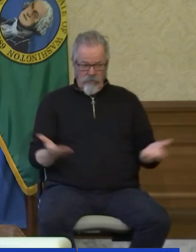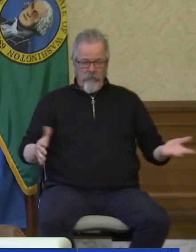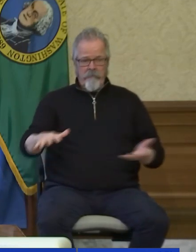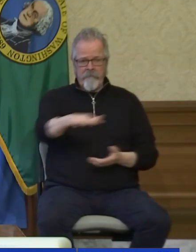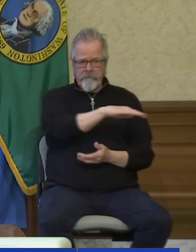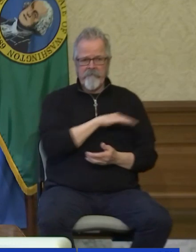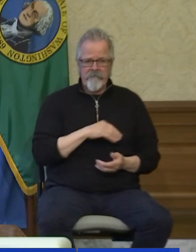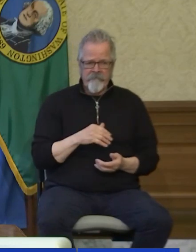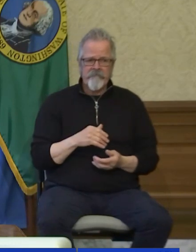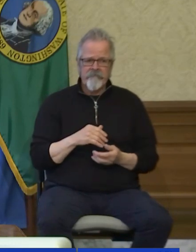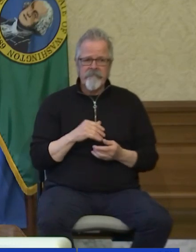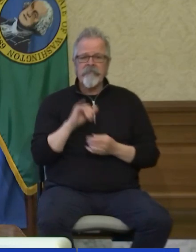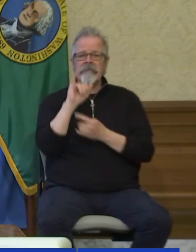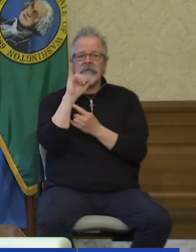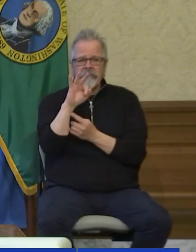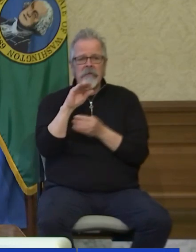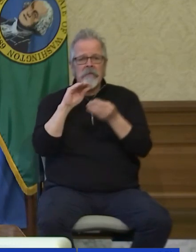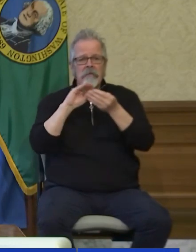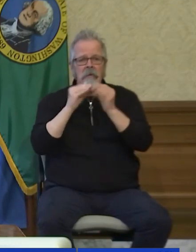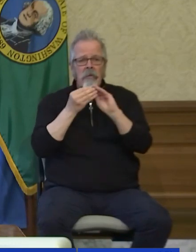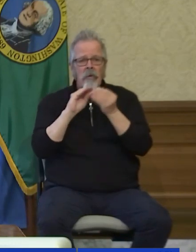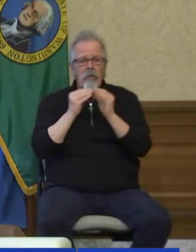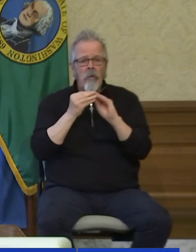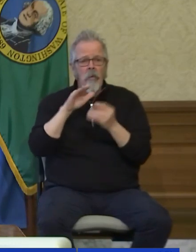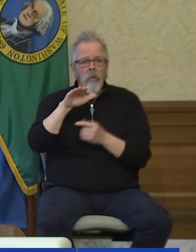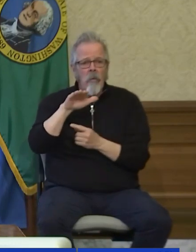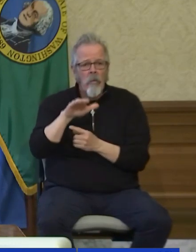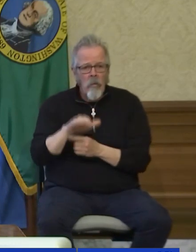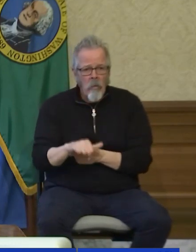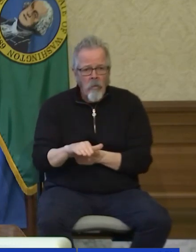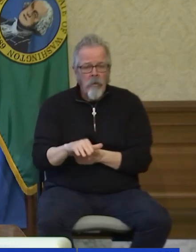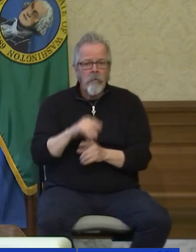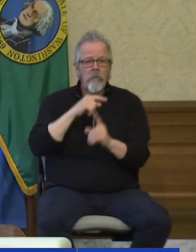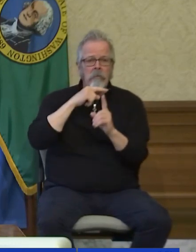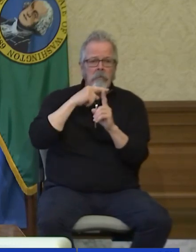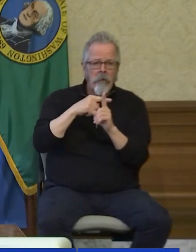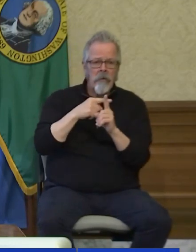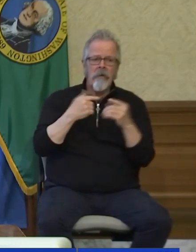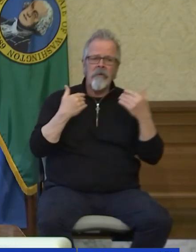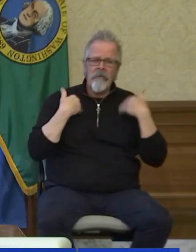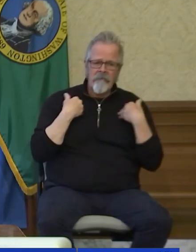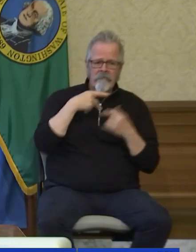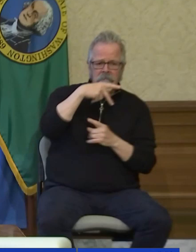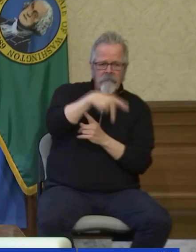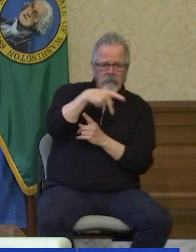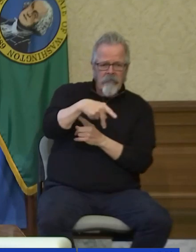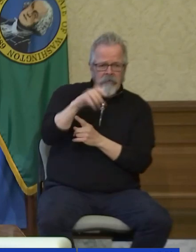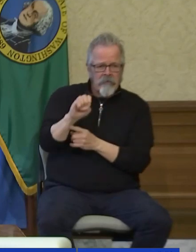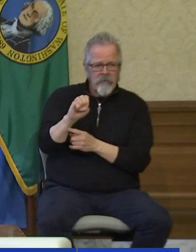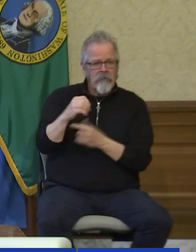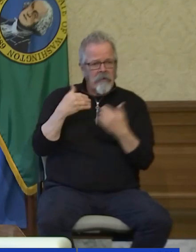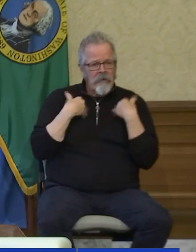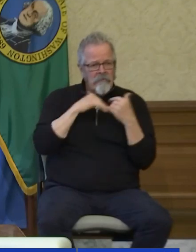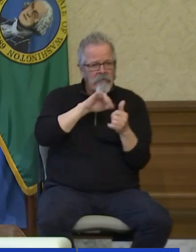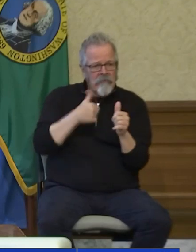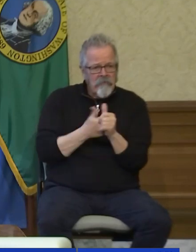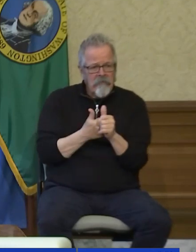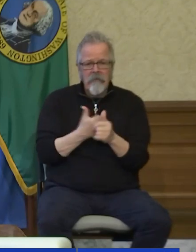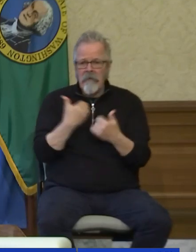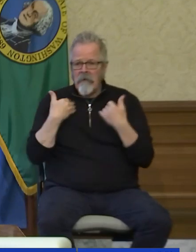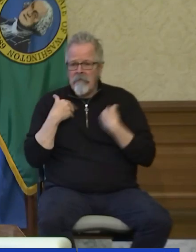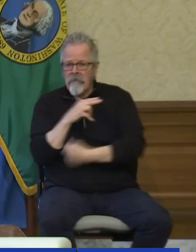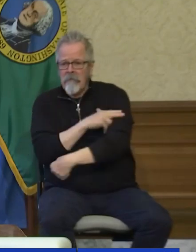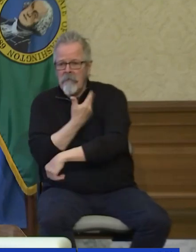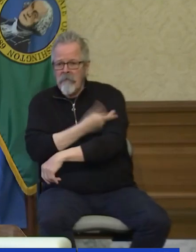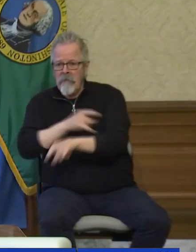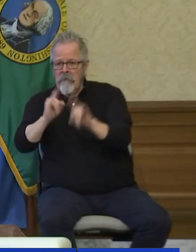2. The 10 counties that would be eligible have extremely low number of cases, and their combined populations